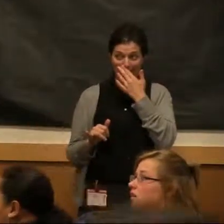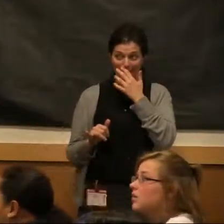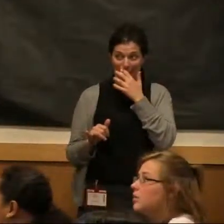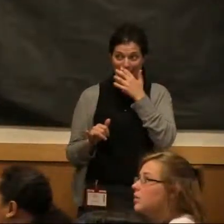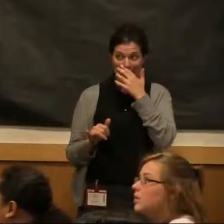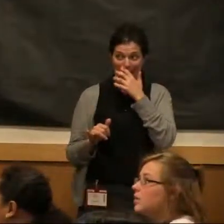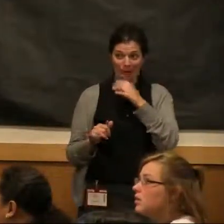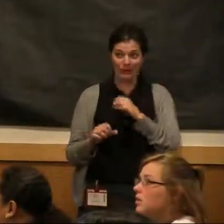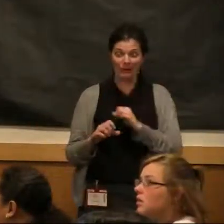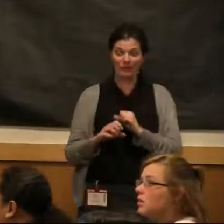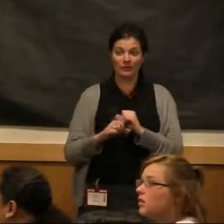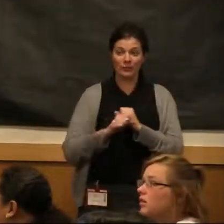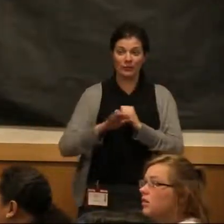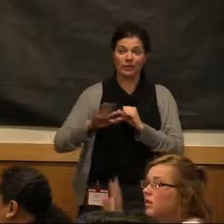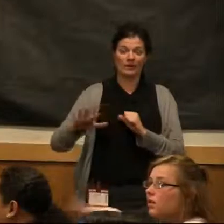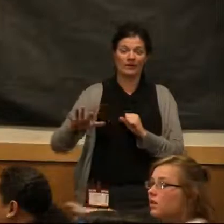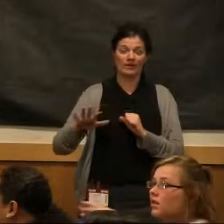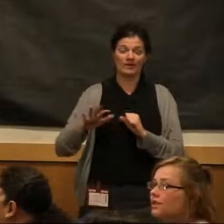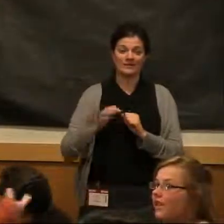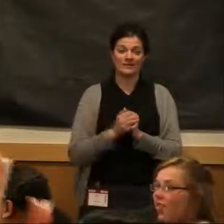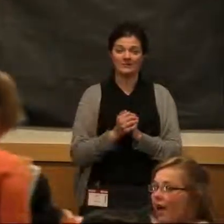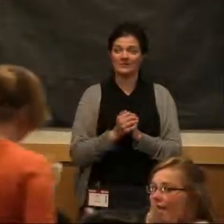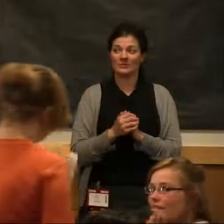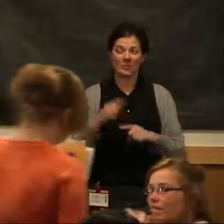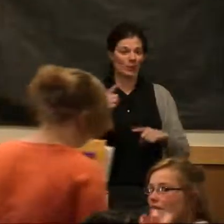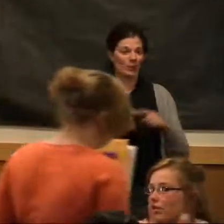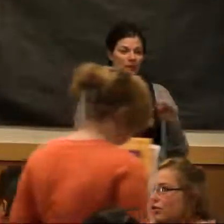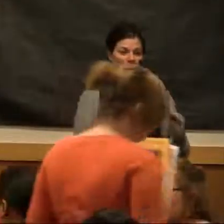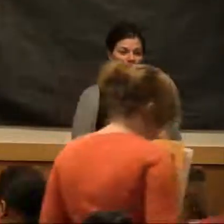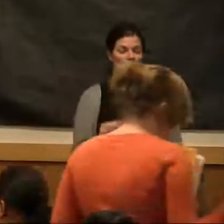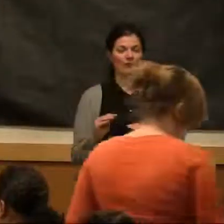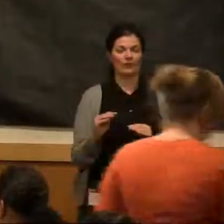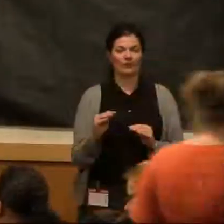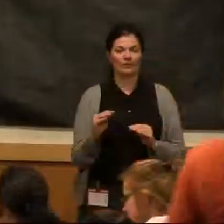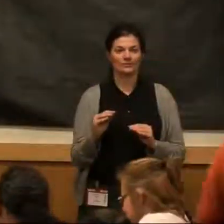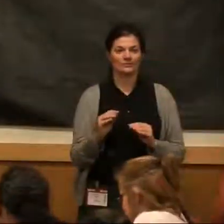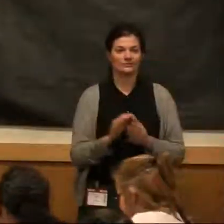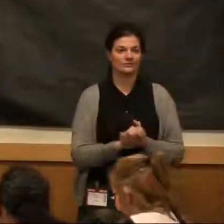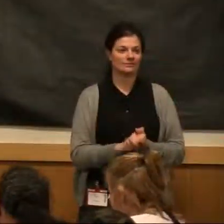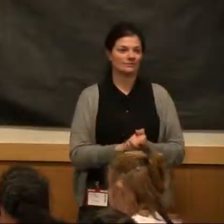We're broadcasting this, so we can't move.